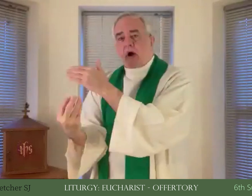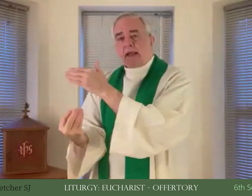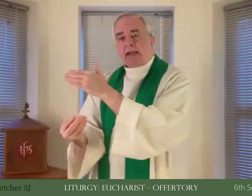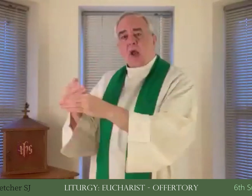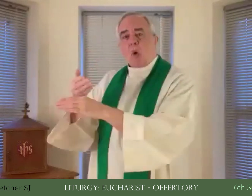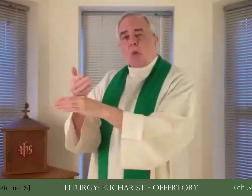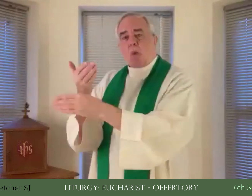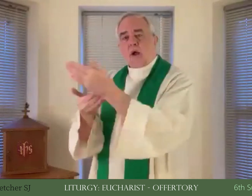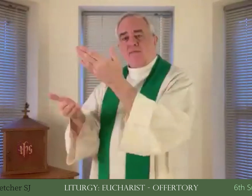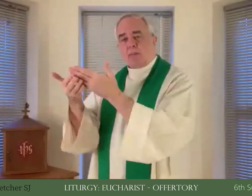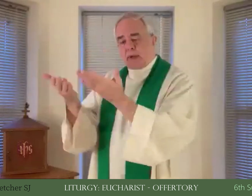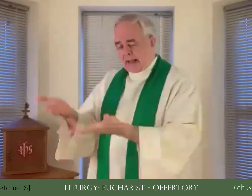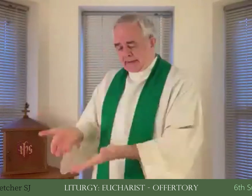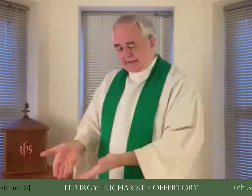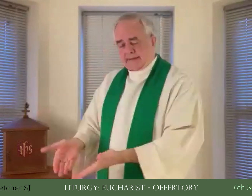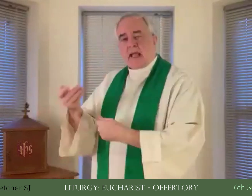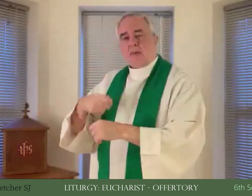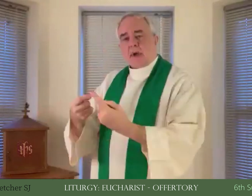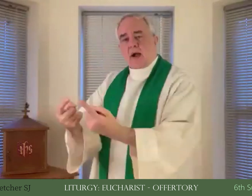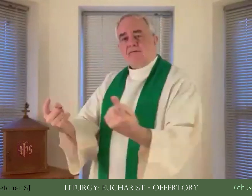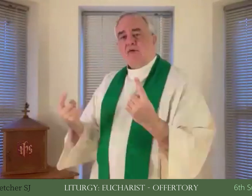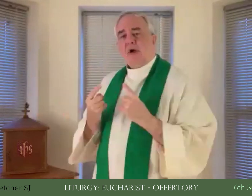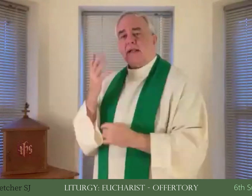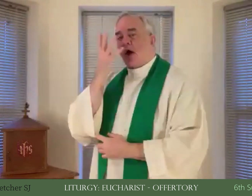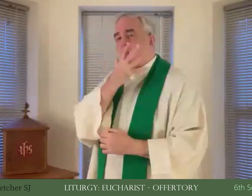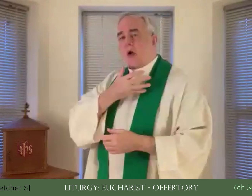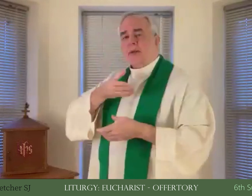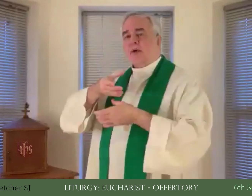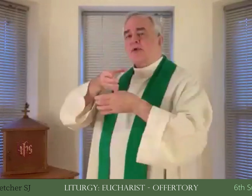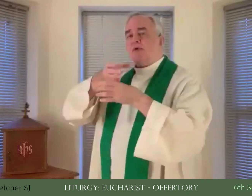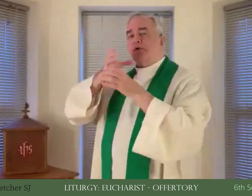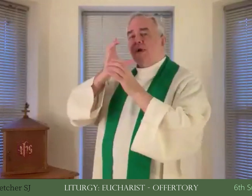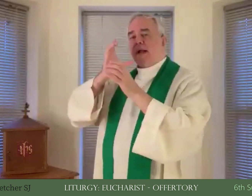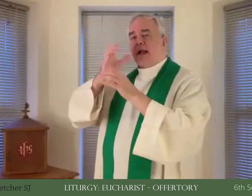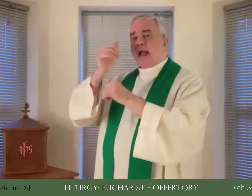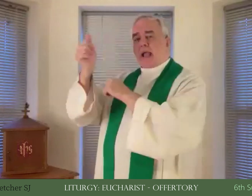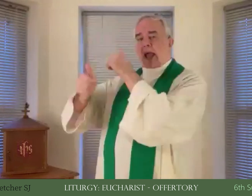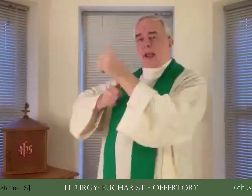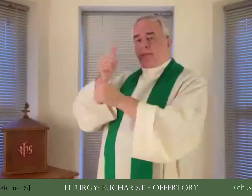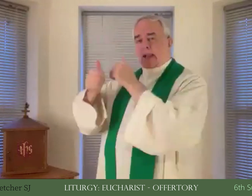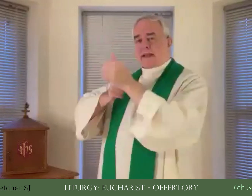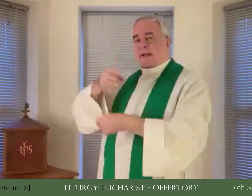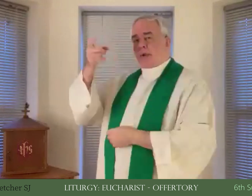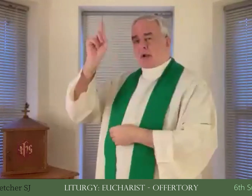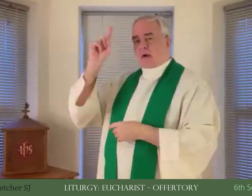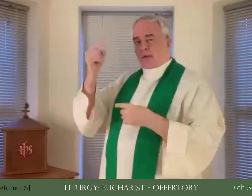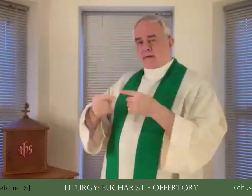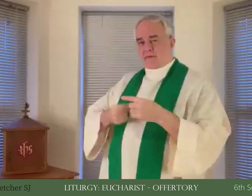vine, work of human hands, become for us our spiritual drink. Blessed be God